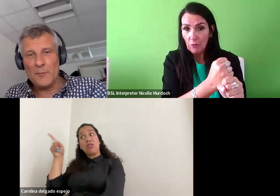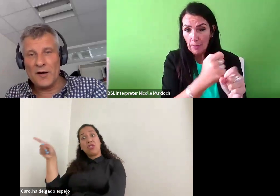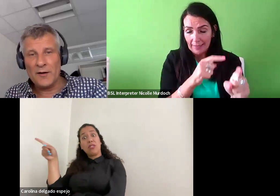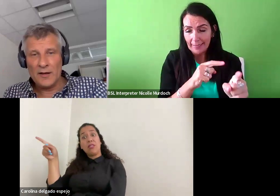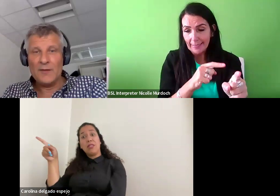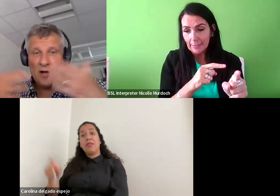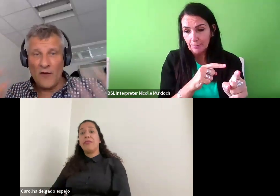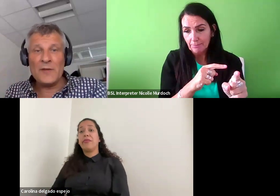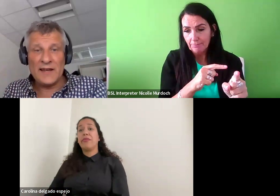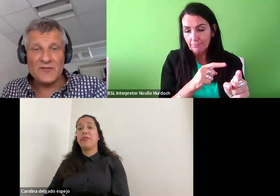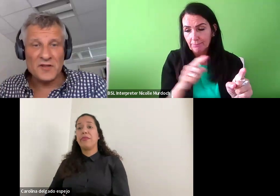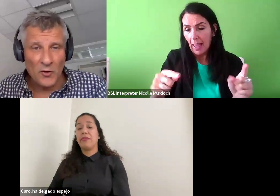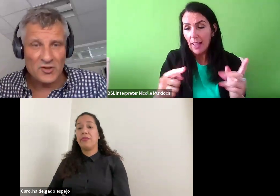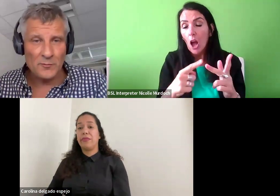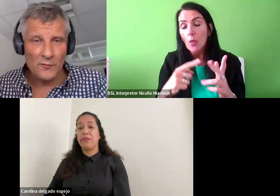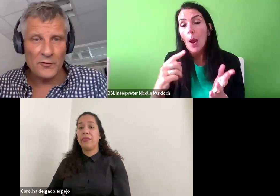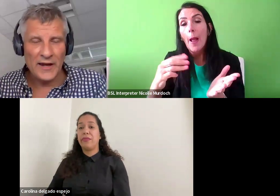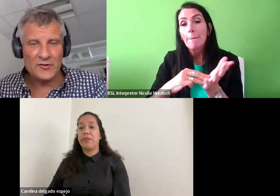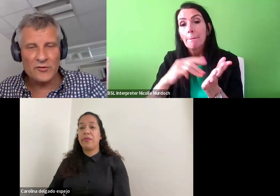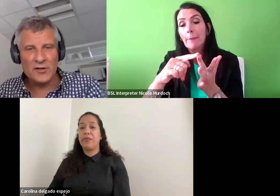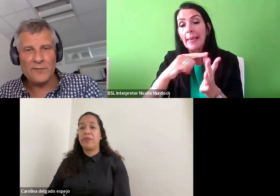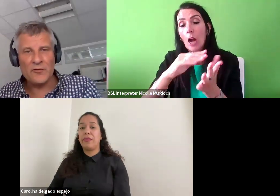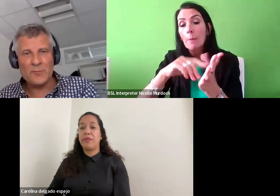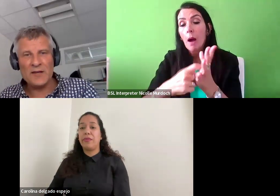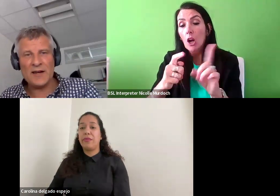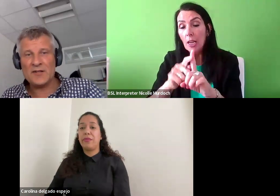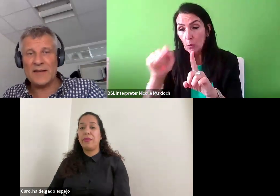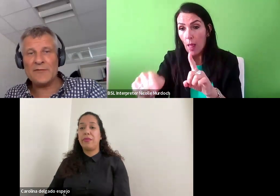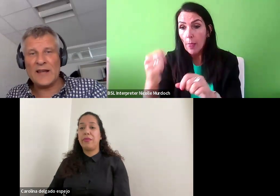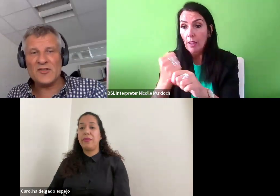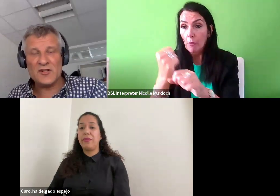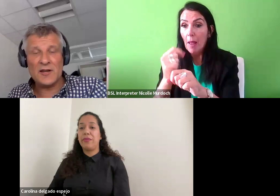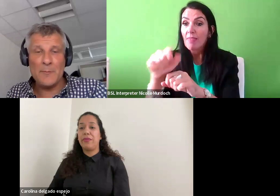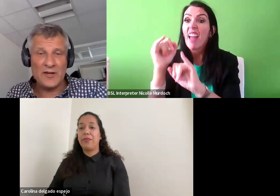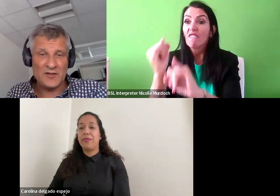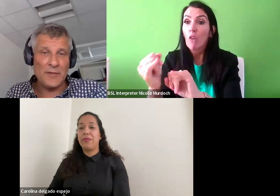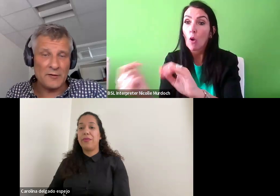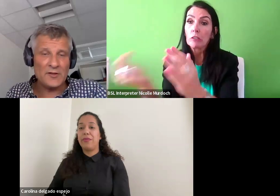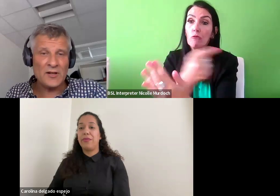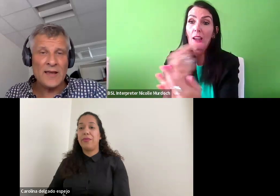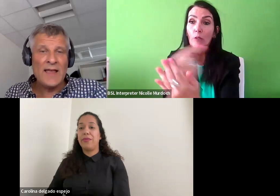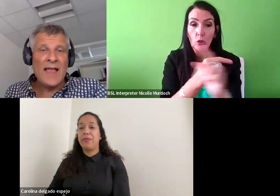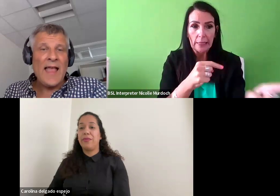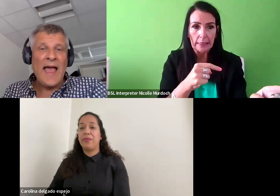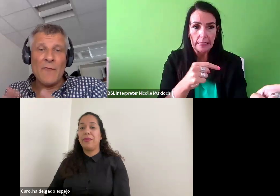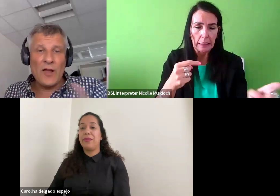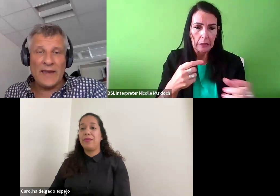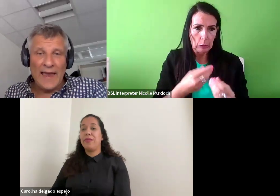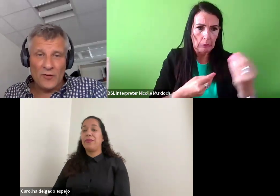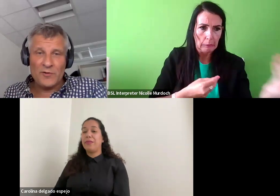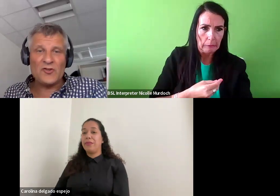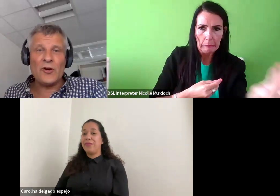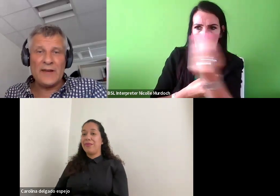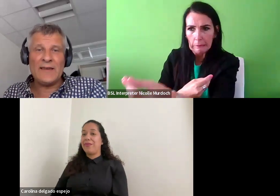in Myanmar, the government that is responsible for the exodus in the first place, actually that relationship is ambiguous. And